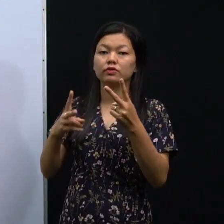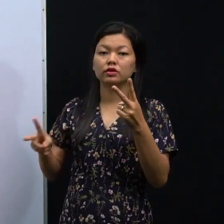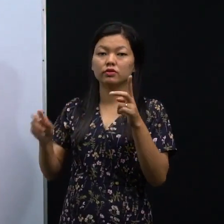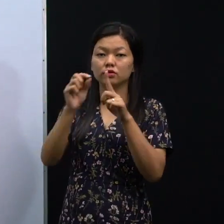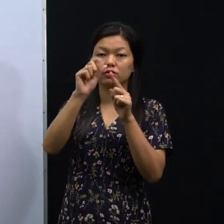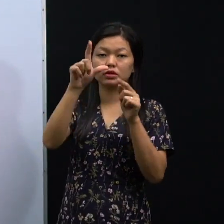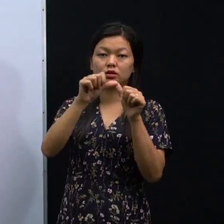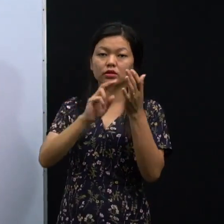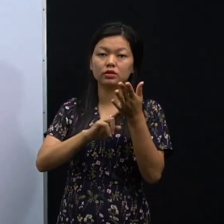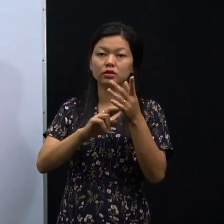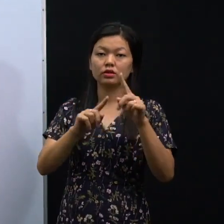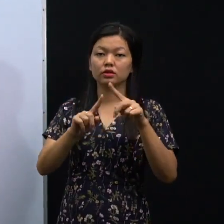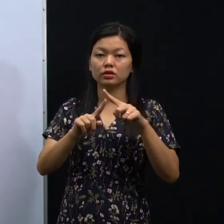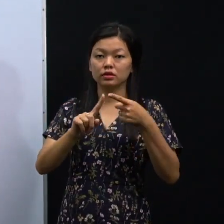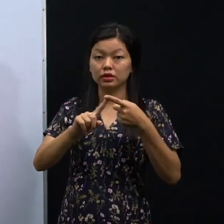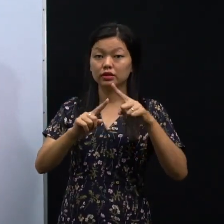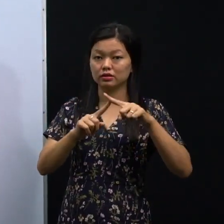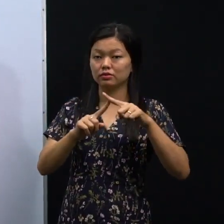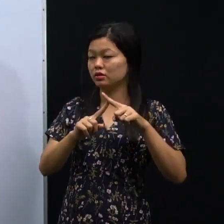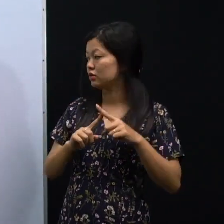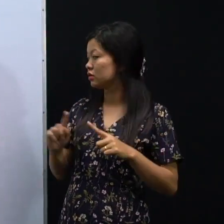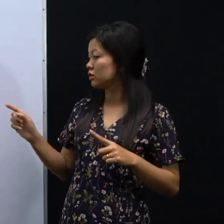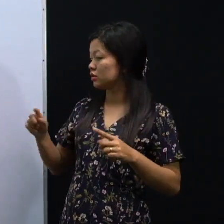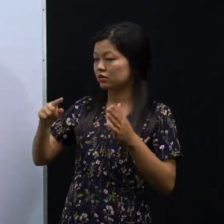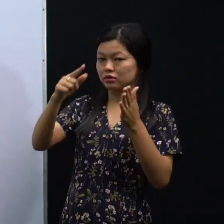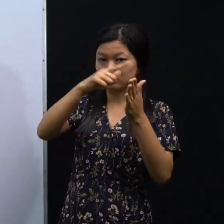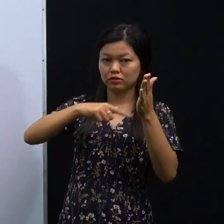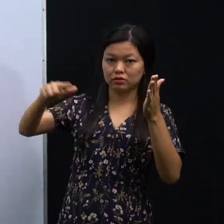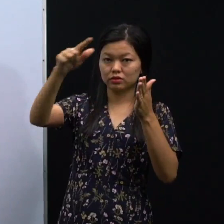And in solar system, the planet revolves around, right?